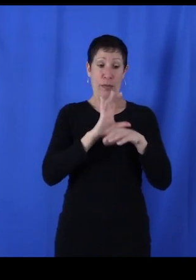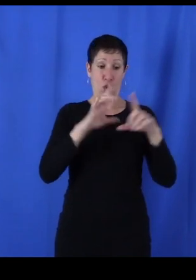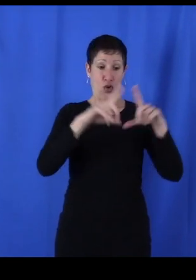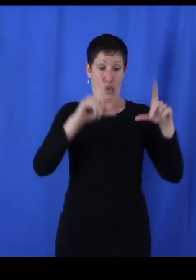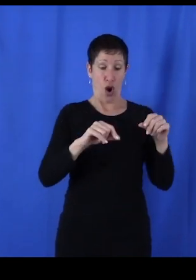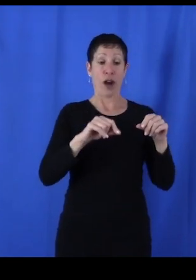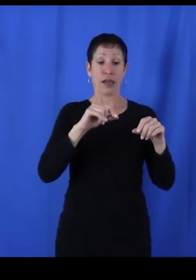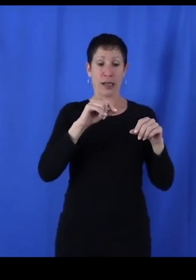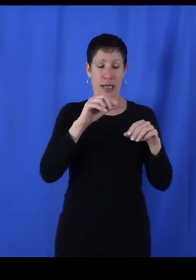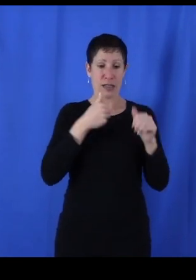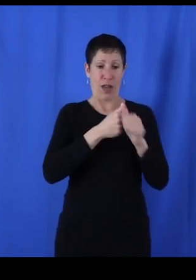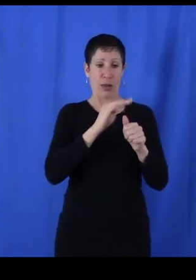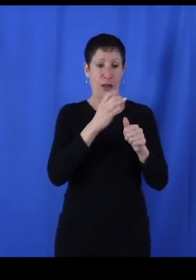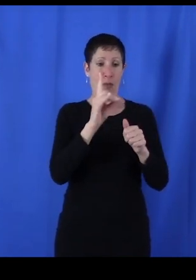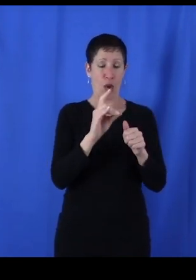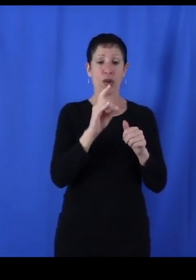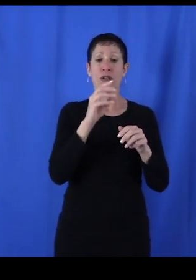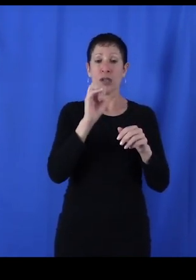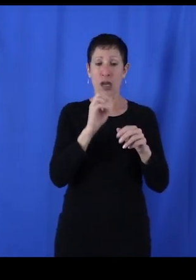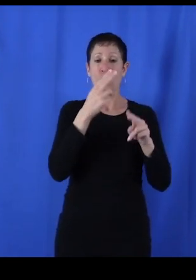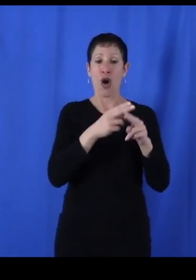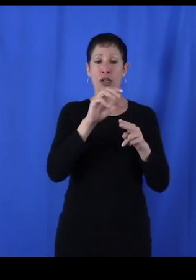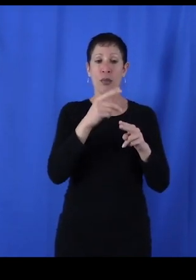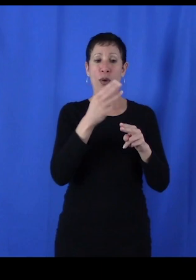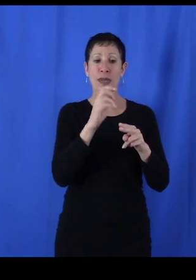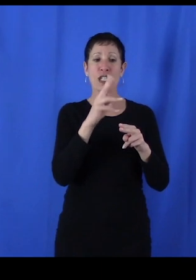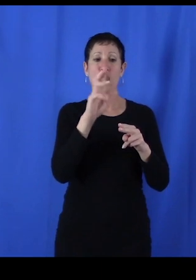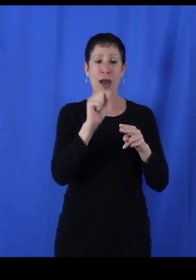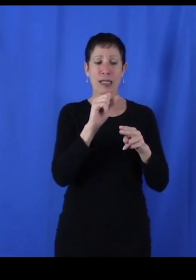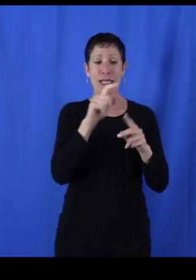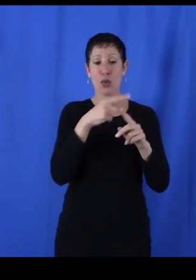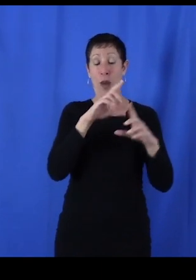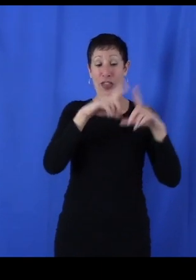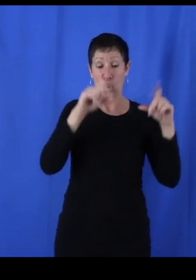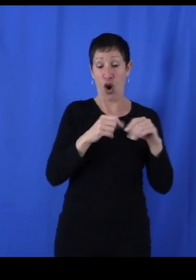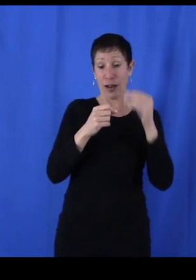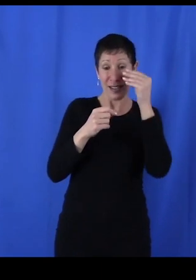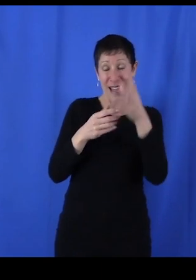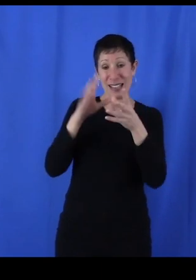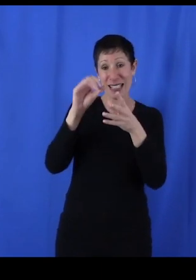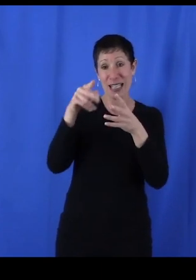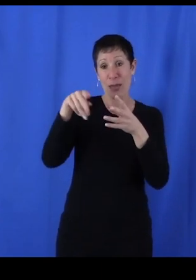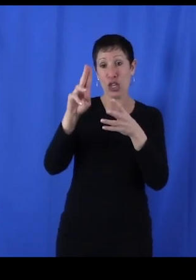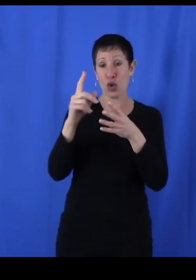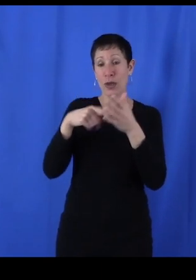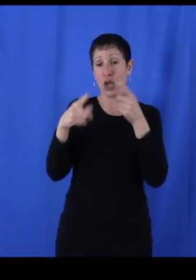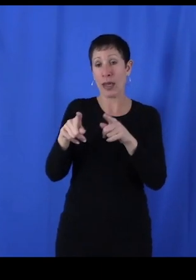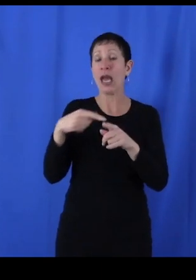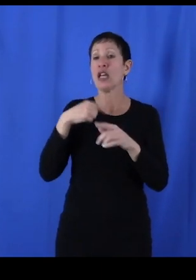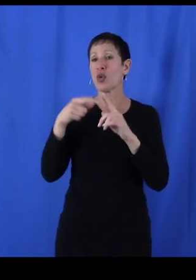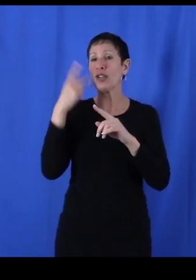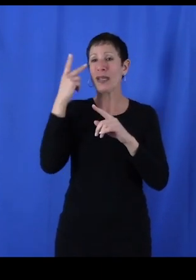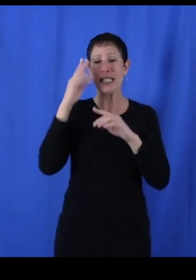lets your CPU know what it's doing. So when you can see all the packets that it's being that's being addressed, downloaded,